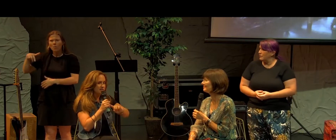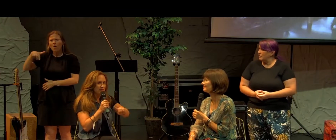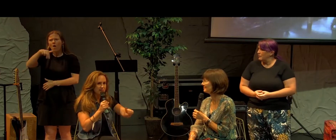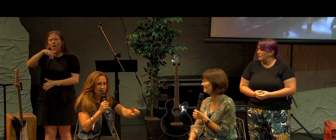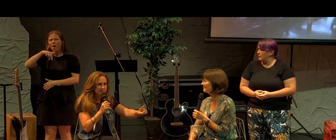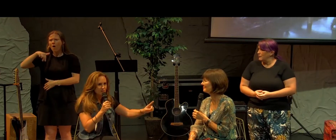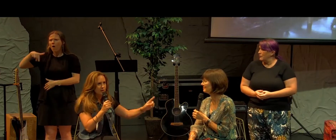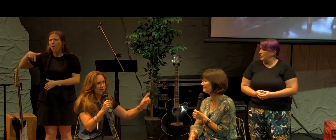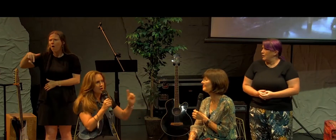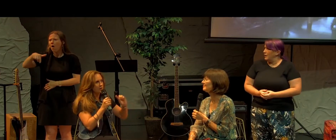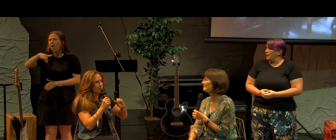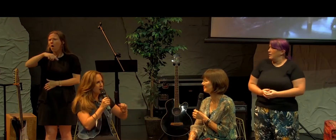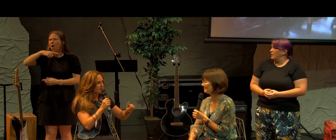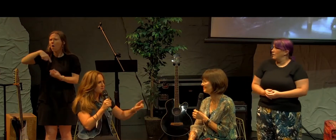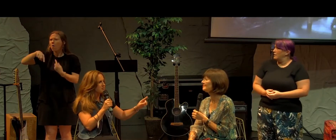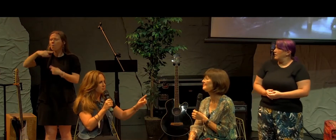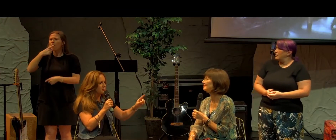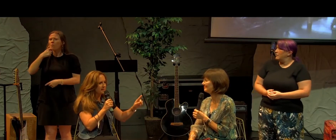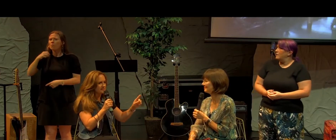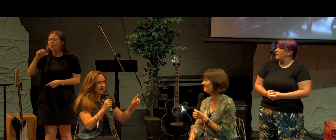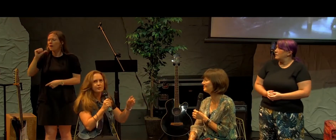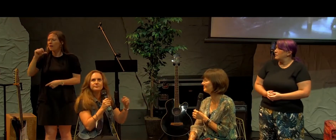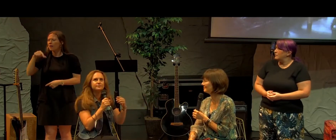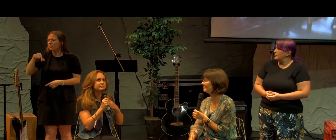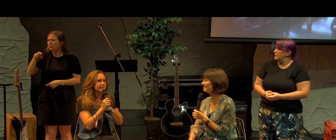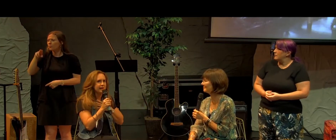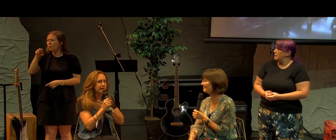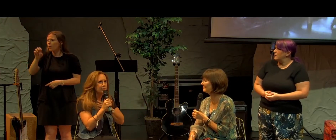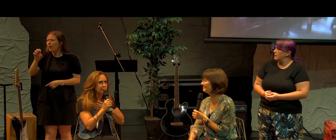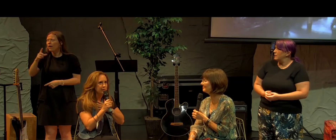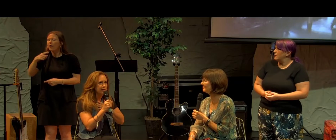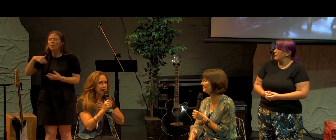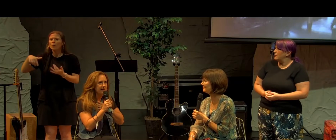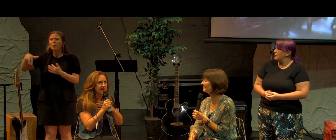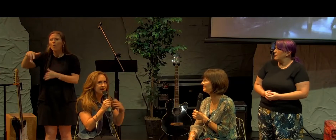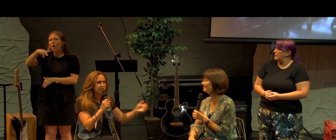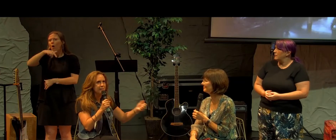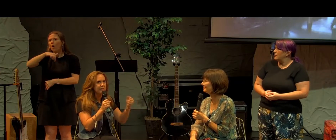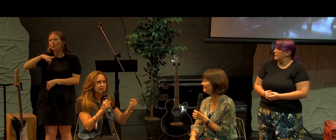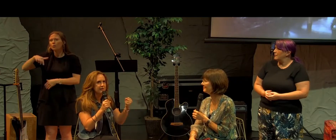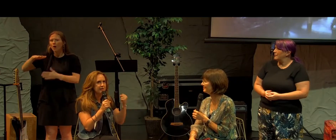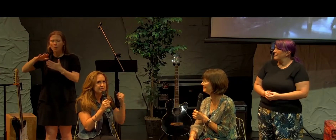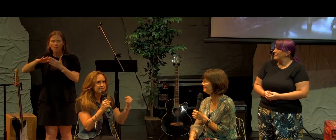We walked around Red Square, we walked through mm-hmm. Moscow, mm-hmm. and we prayed.